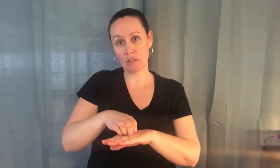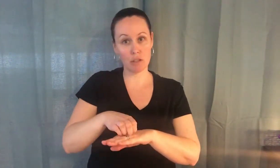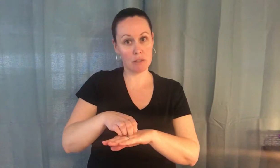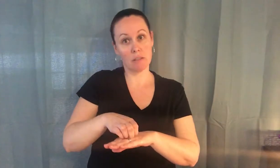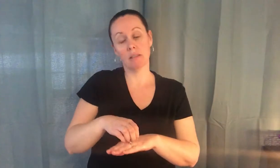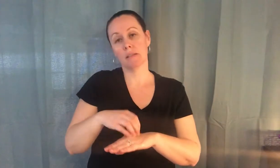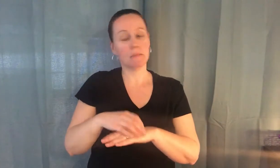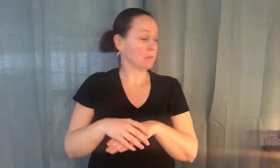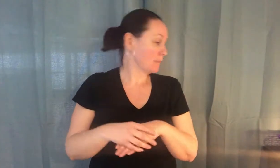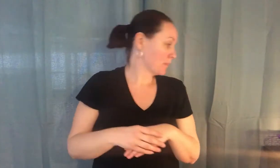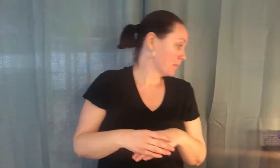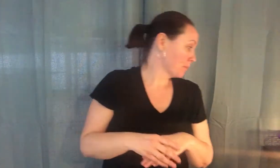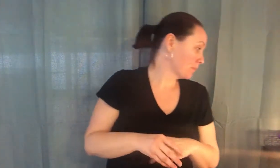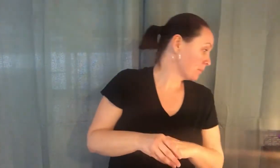engaged.